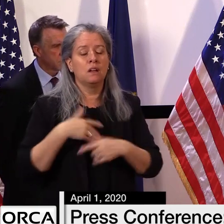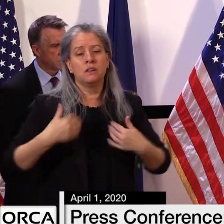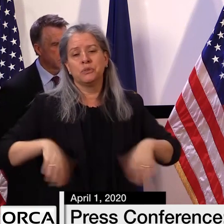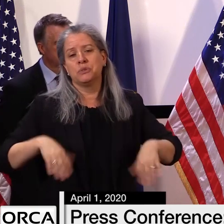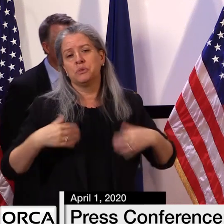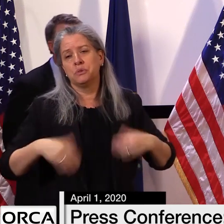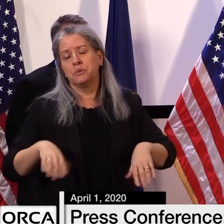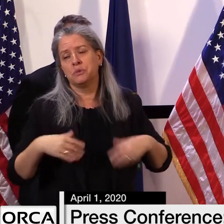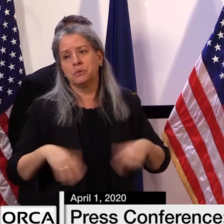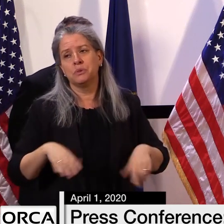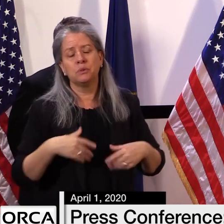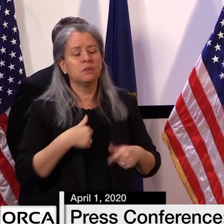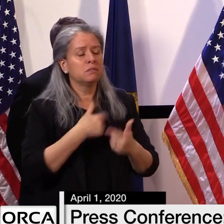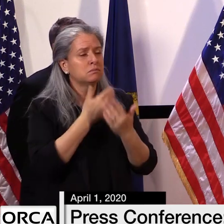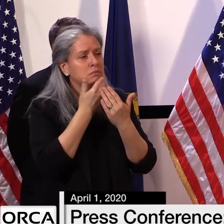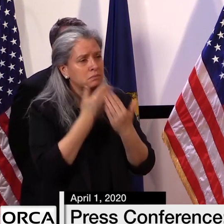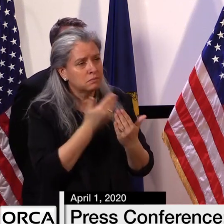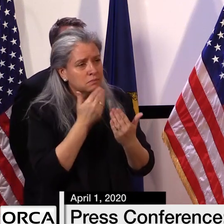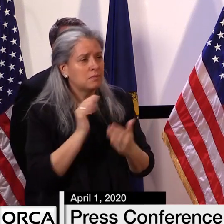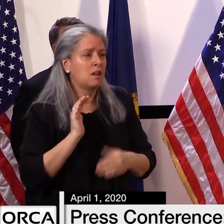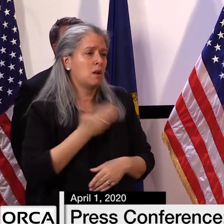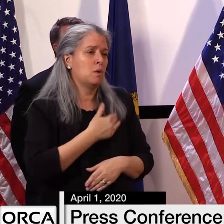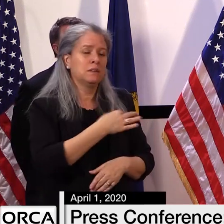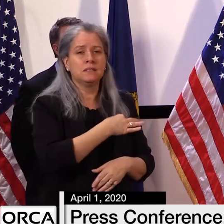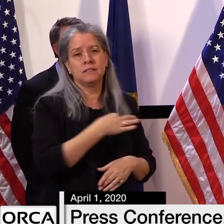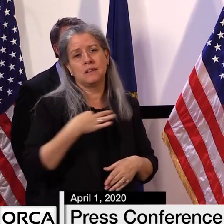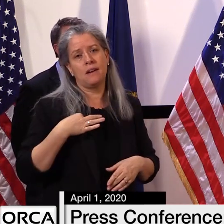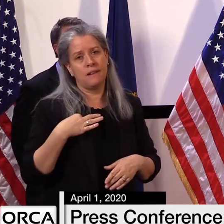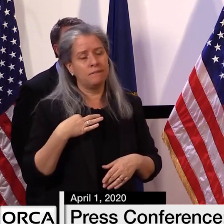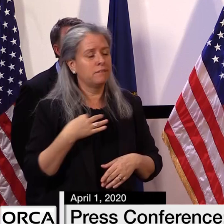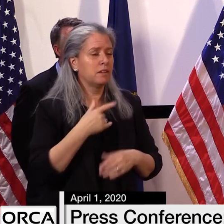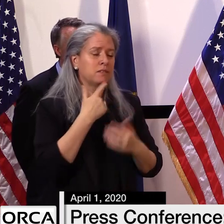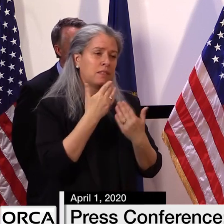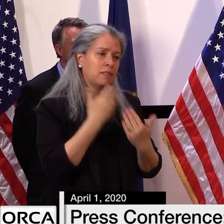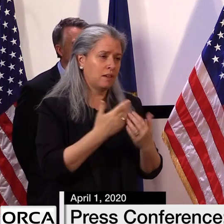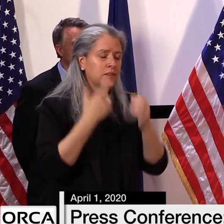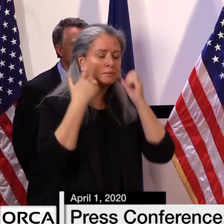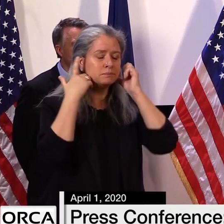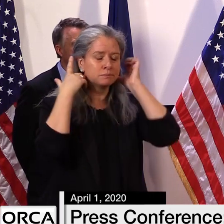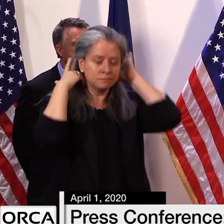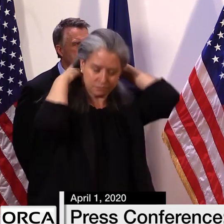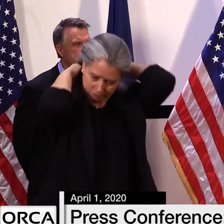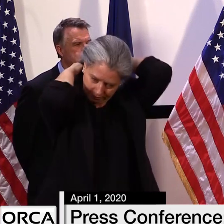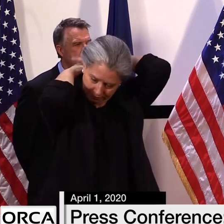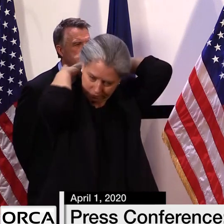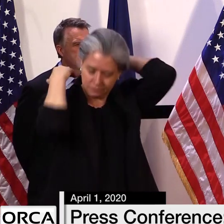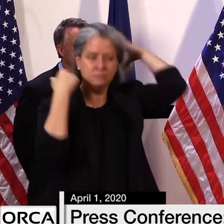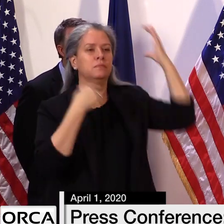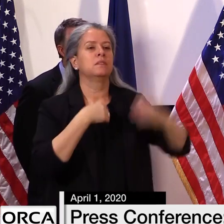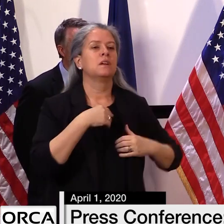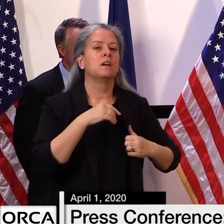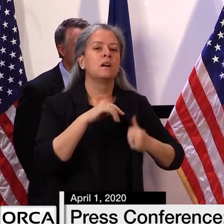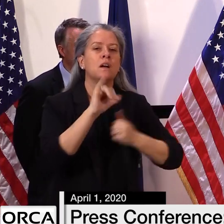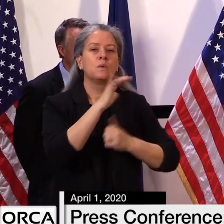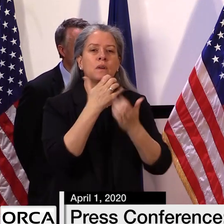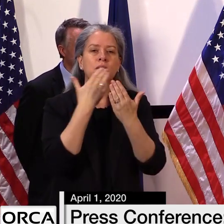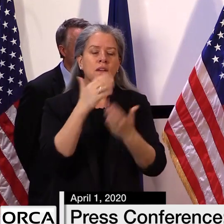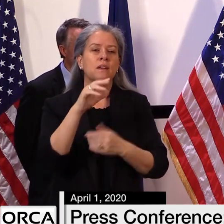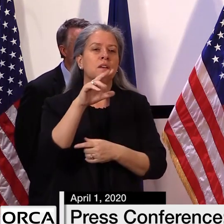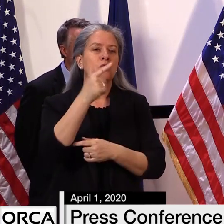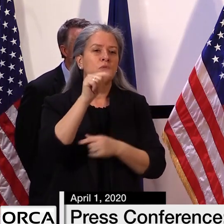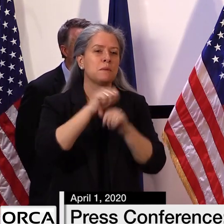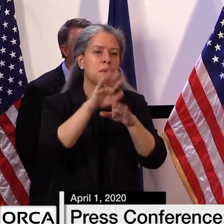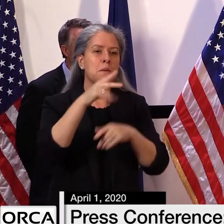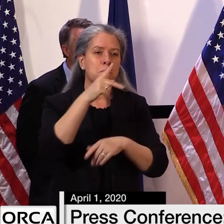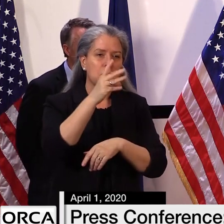sure these claims are processed in a timely manner. I also want to take a moment to thank Green Mountain Power, Vermont Gas, and